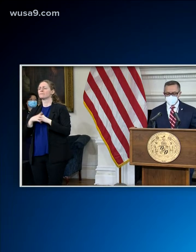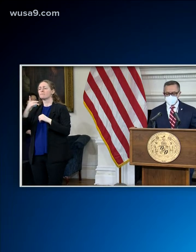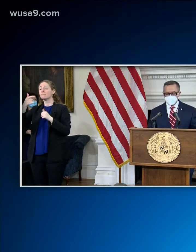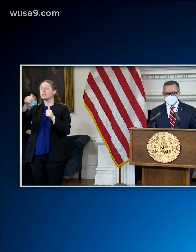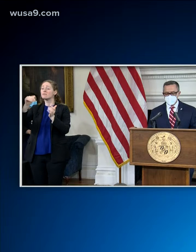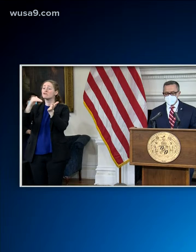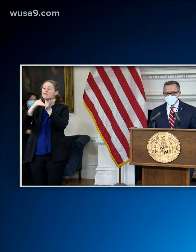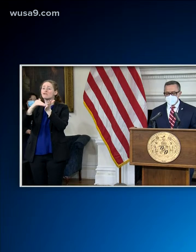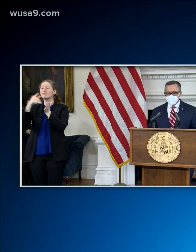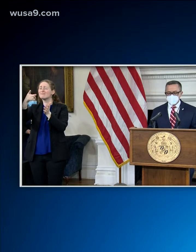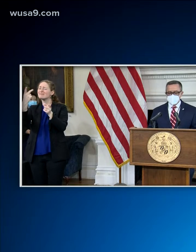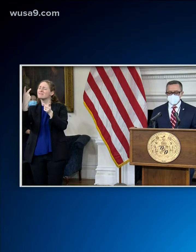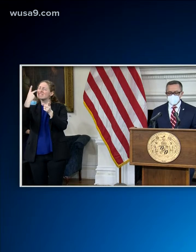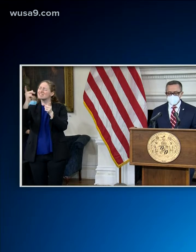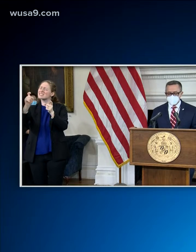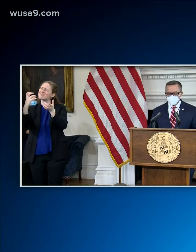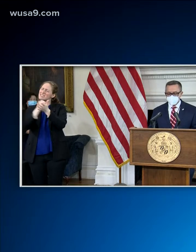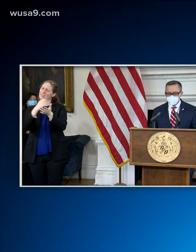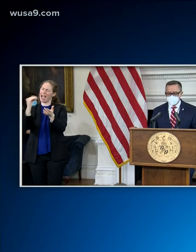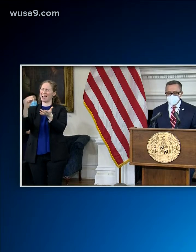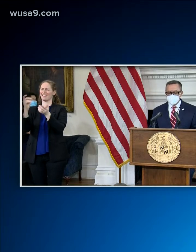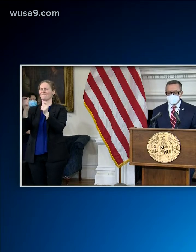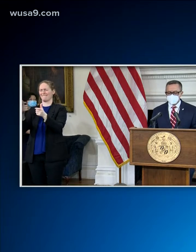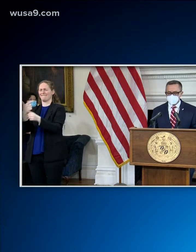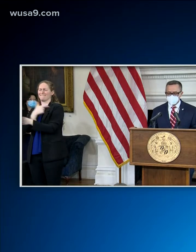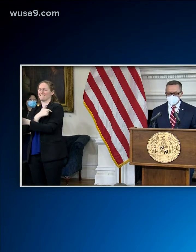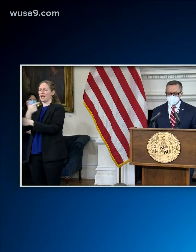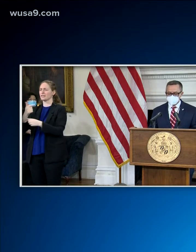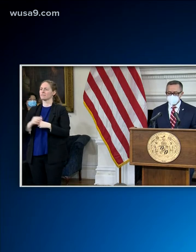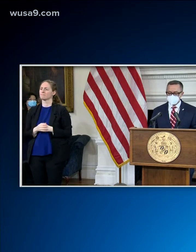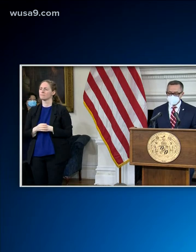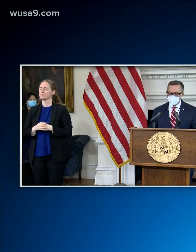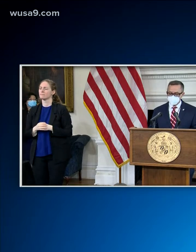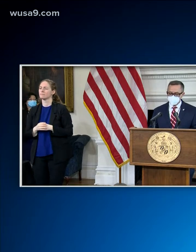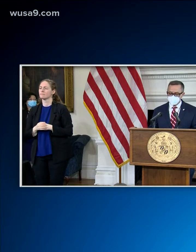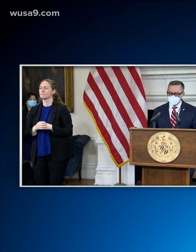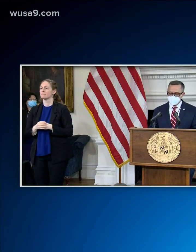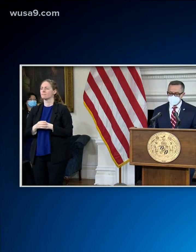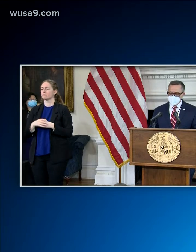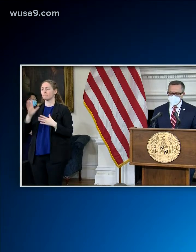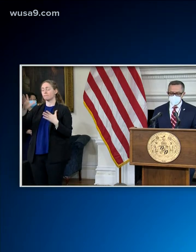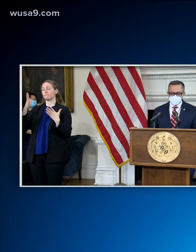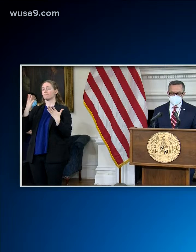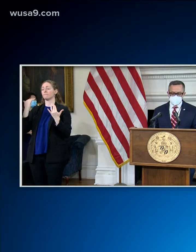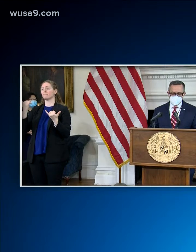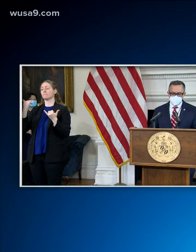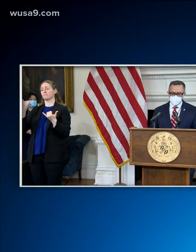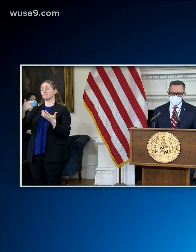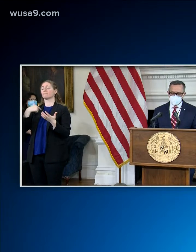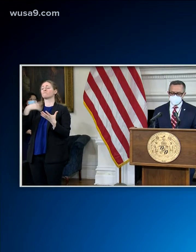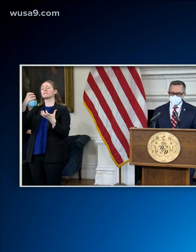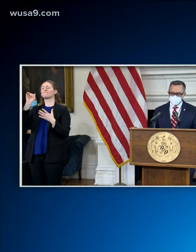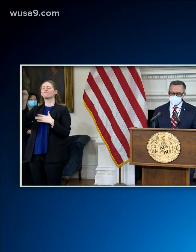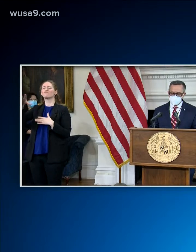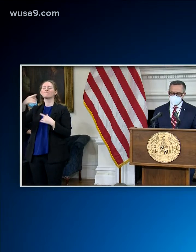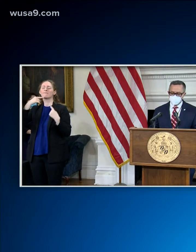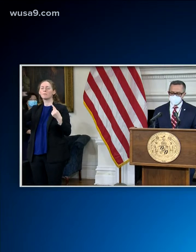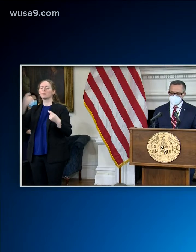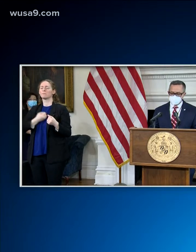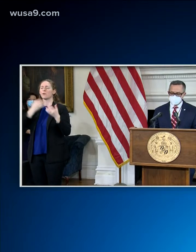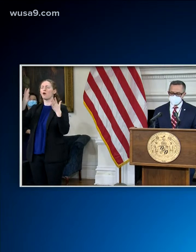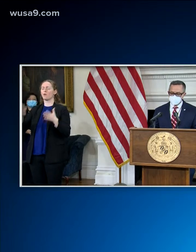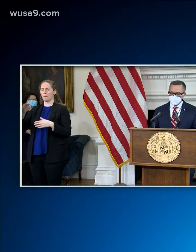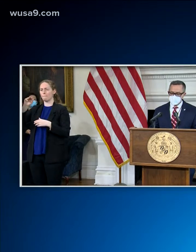vaccinated. The late poet Maya Angelou wrote, "I have heard it said that winter too